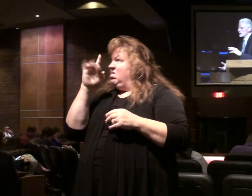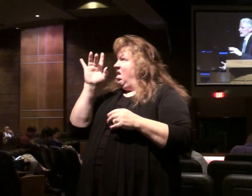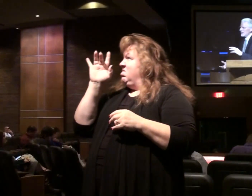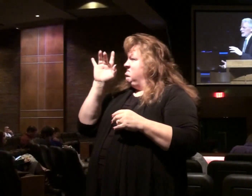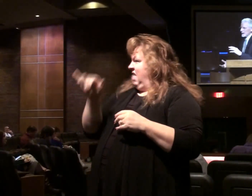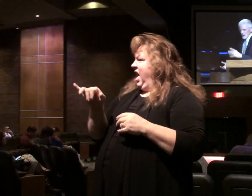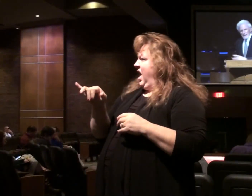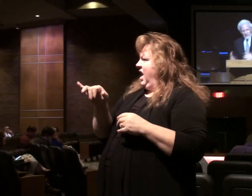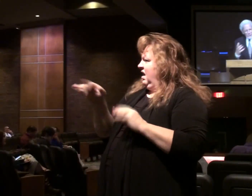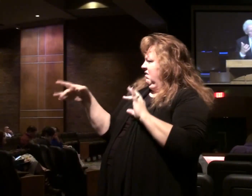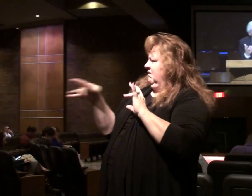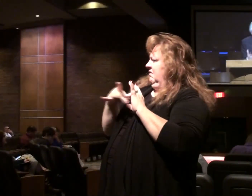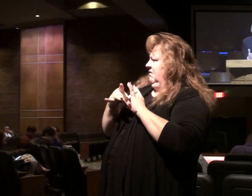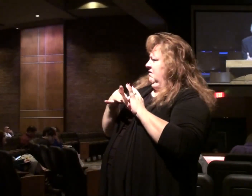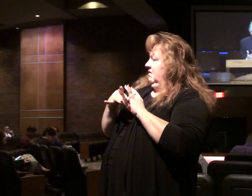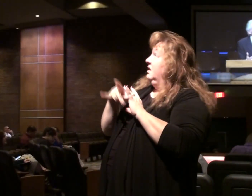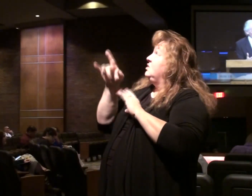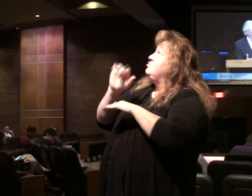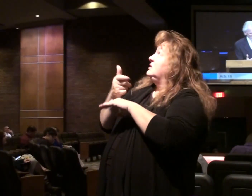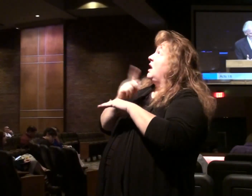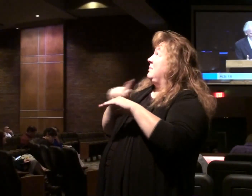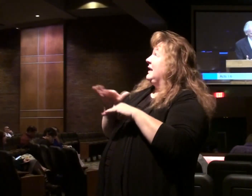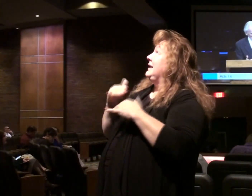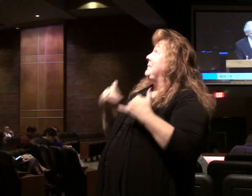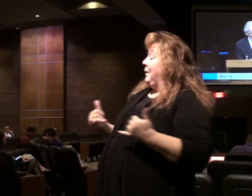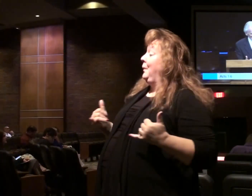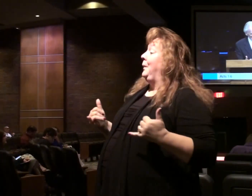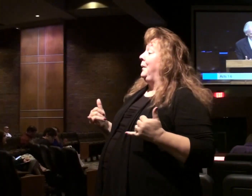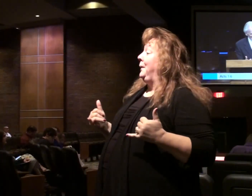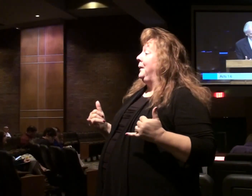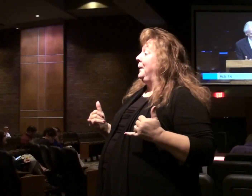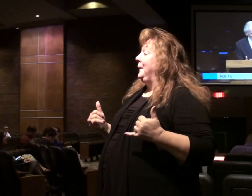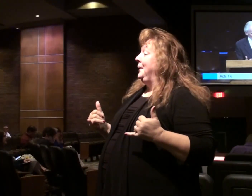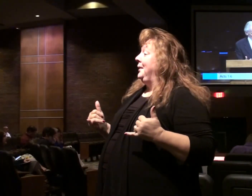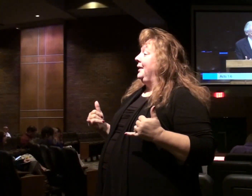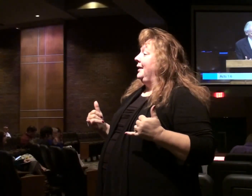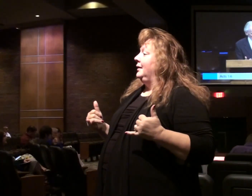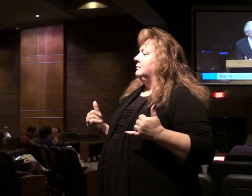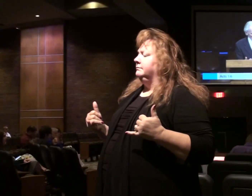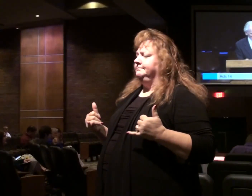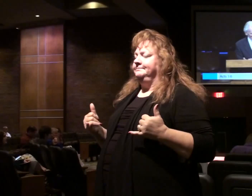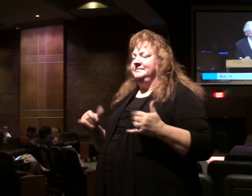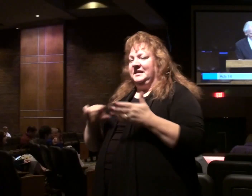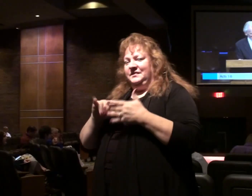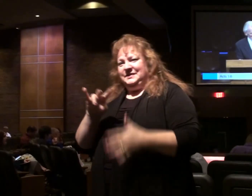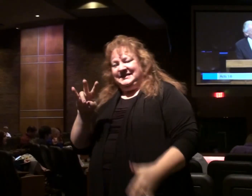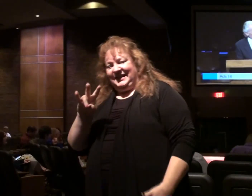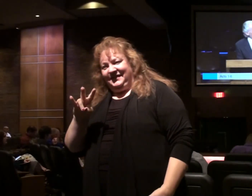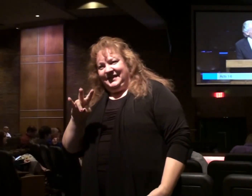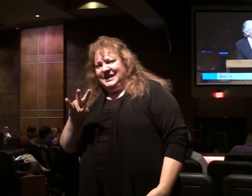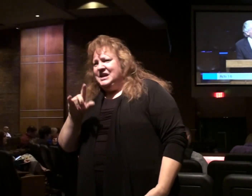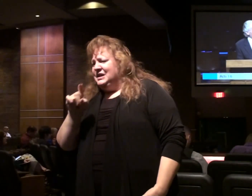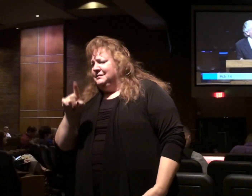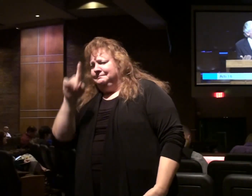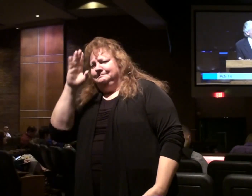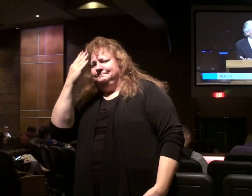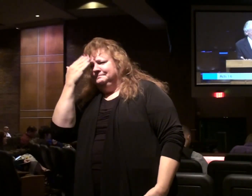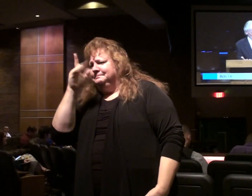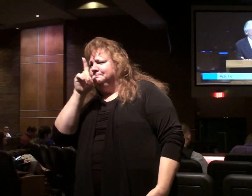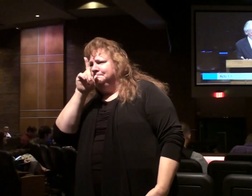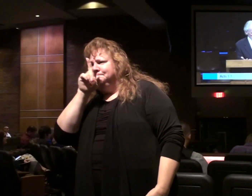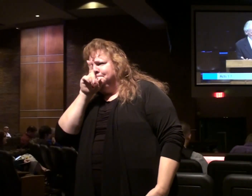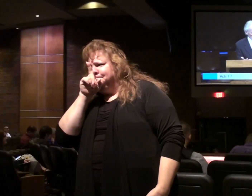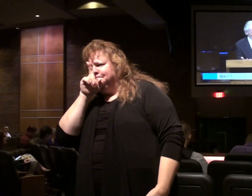that's connected with him establishing the kingdom. That's what he says in verse 7. You don't need to know the times and